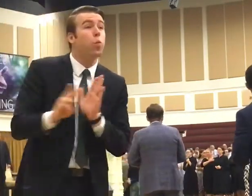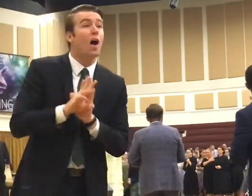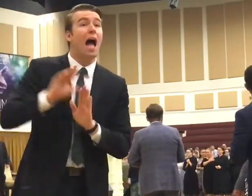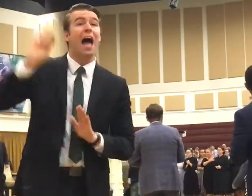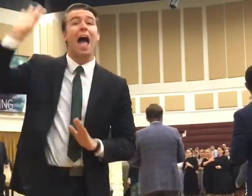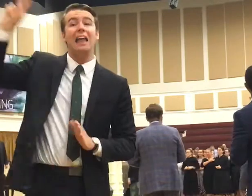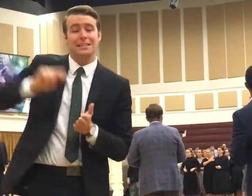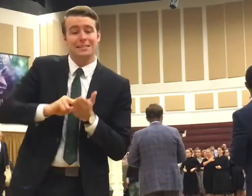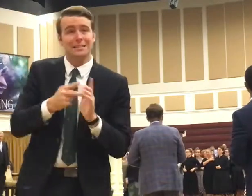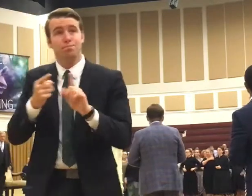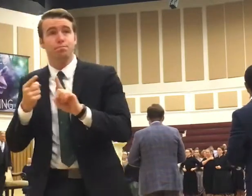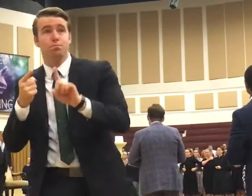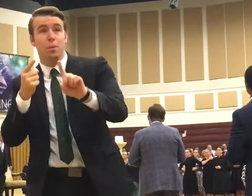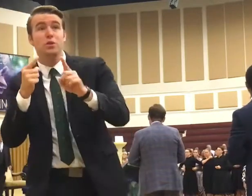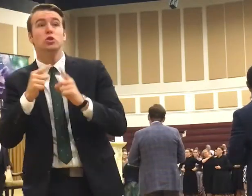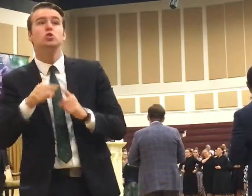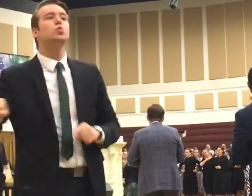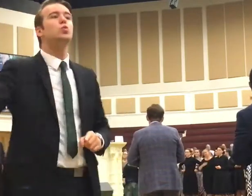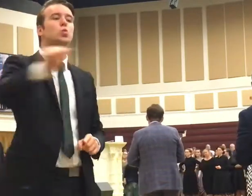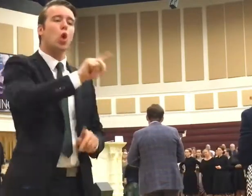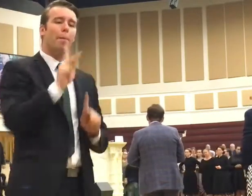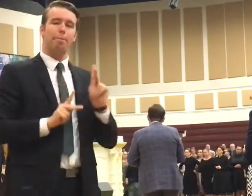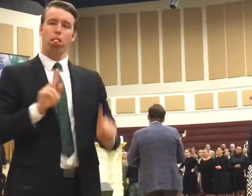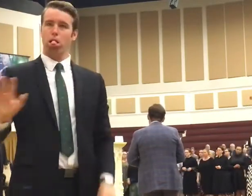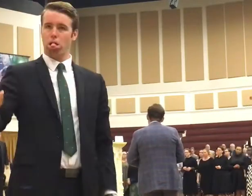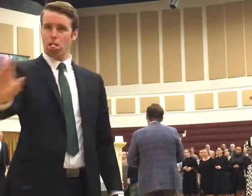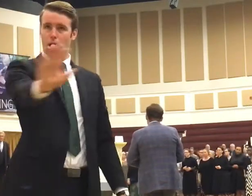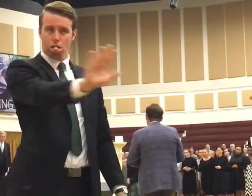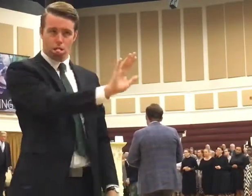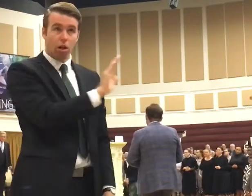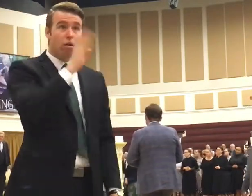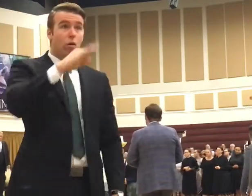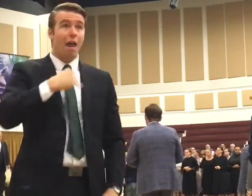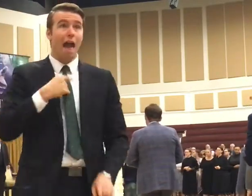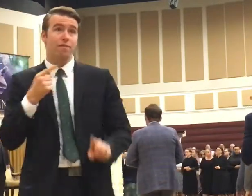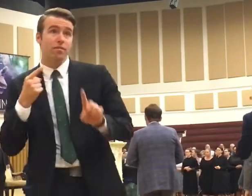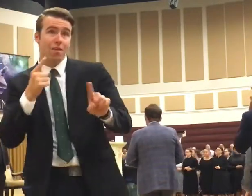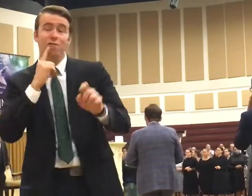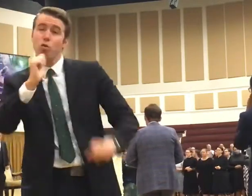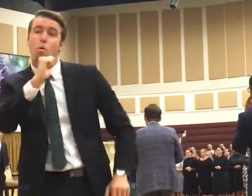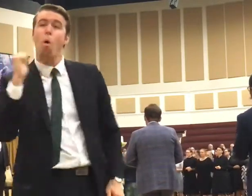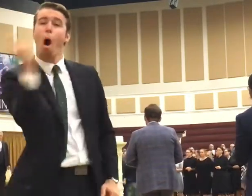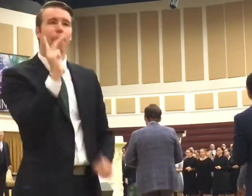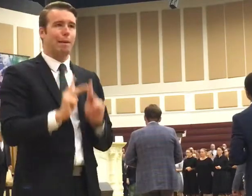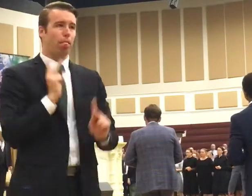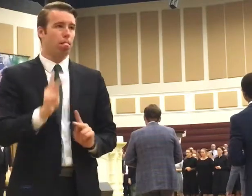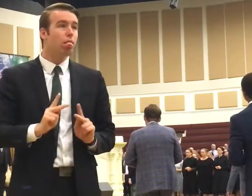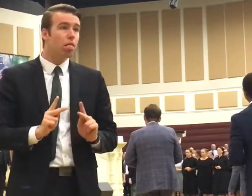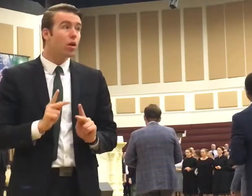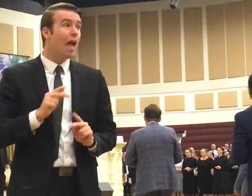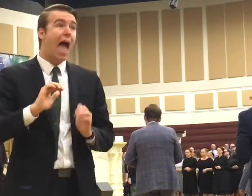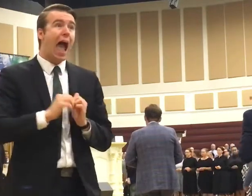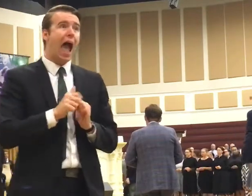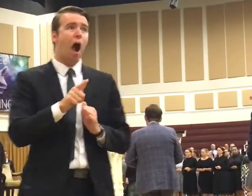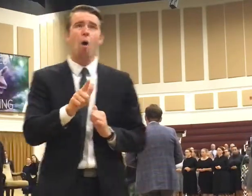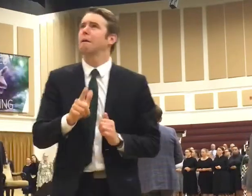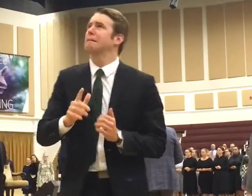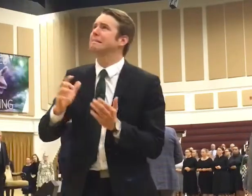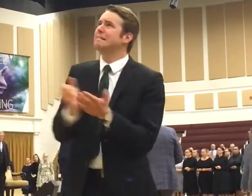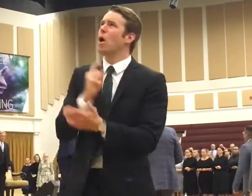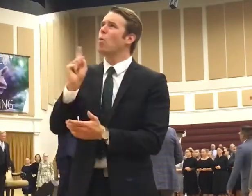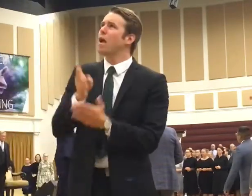his purpose to humans. God has a will for every human being. And the way you find that is